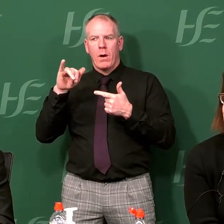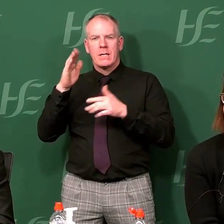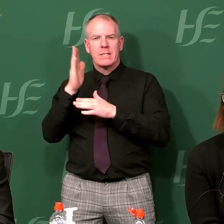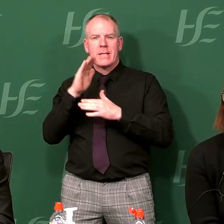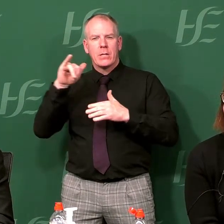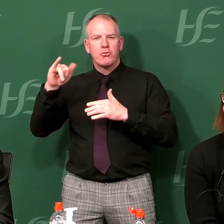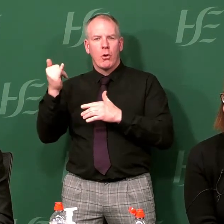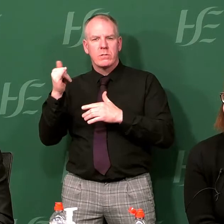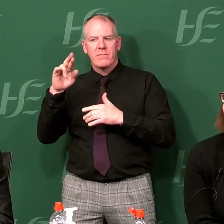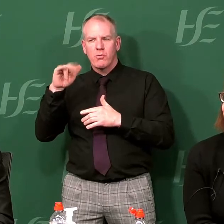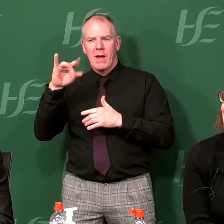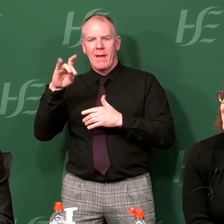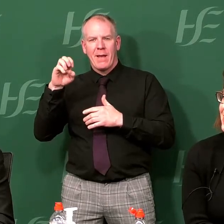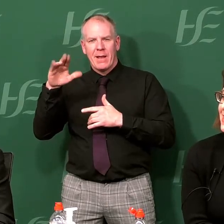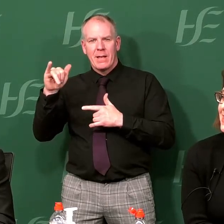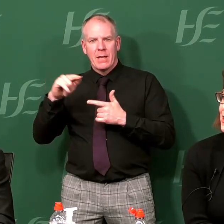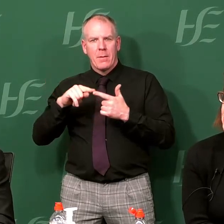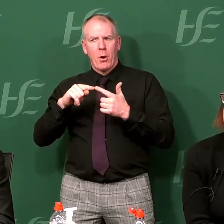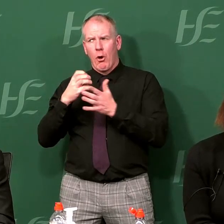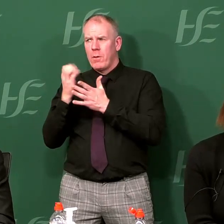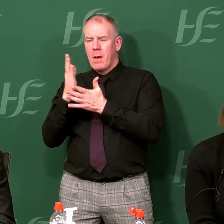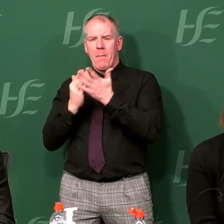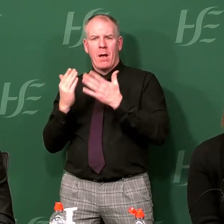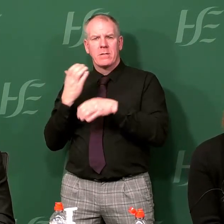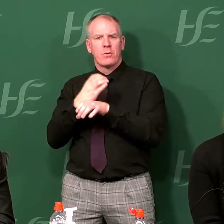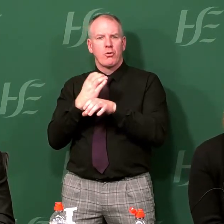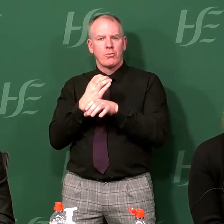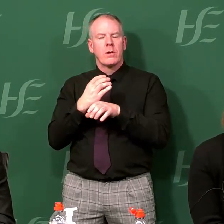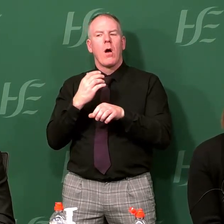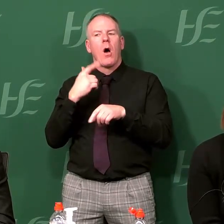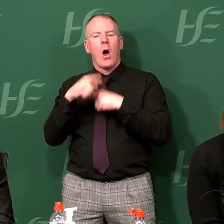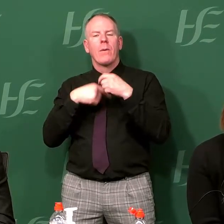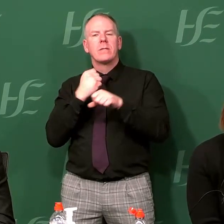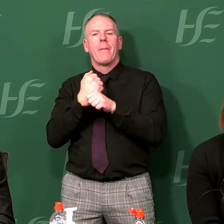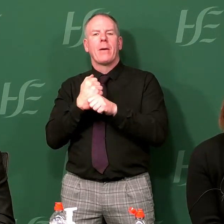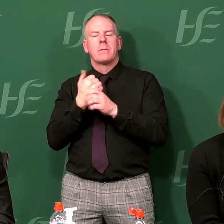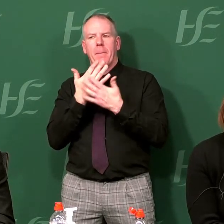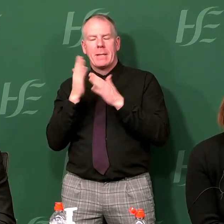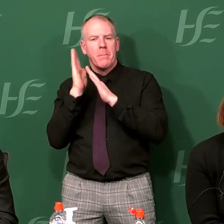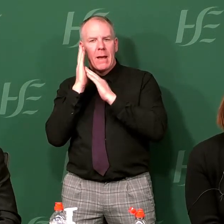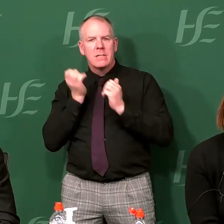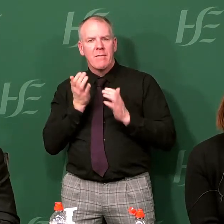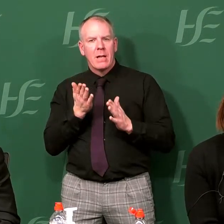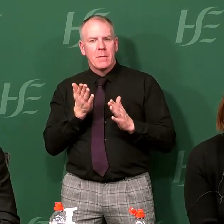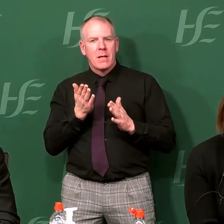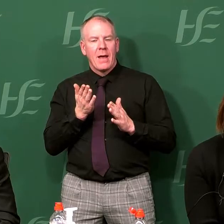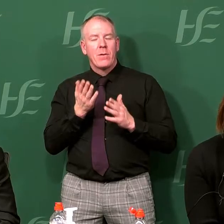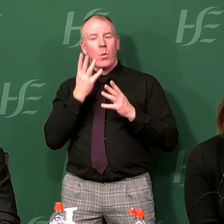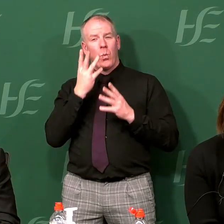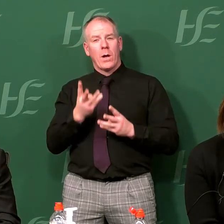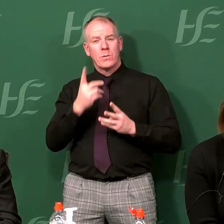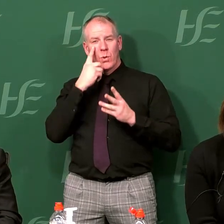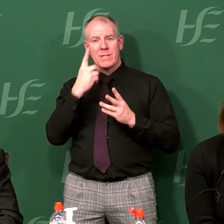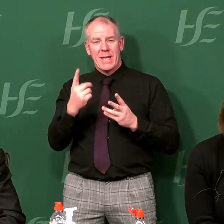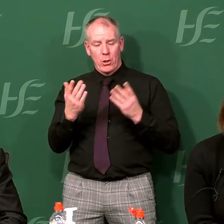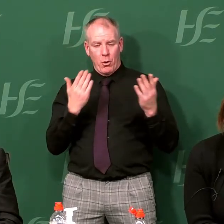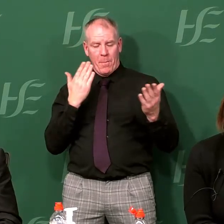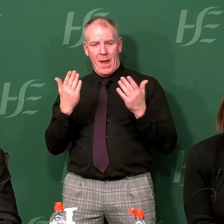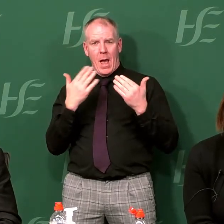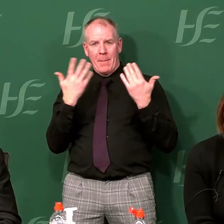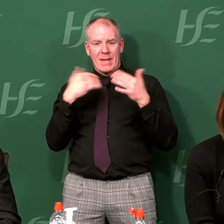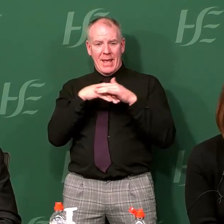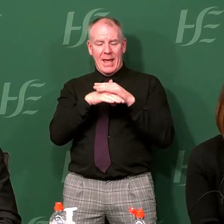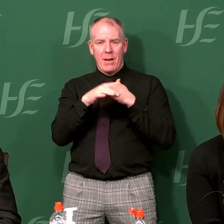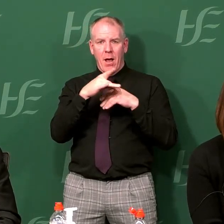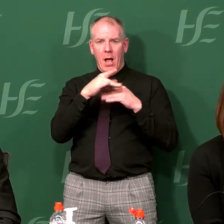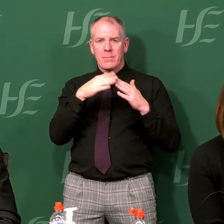places coming down with trolleys, there's an issue around bed capacity. When you look at the attendances, if you're to compare attendances around the country side by side, you'll have some, for